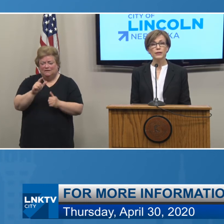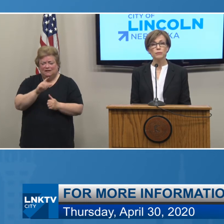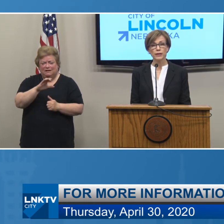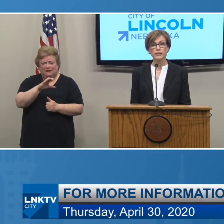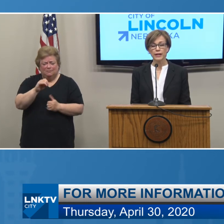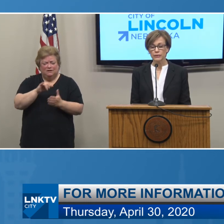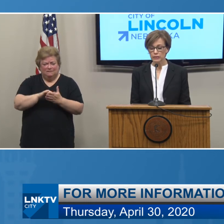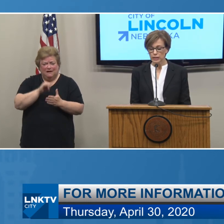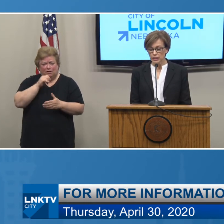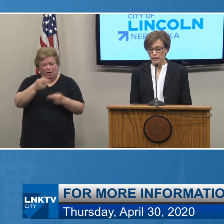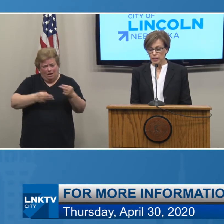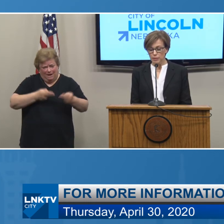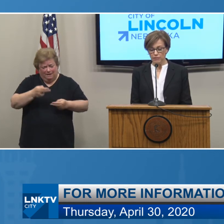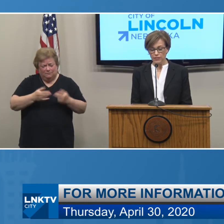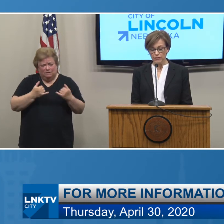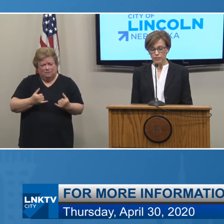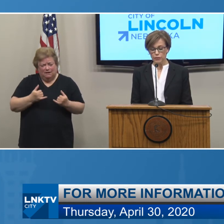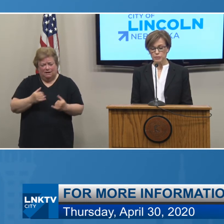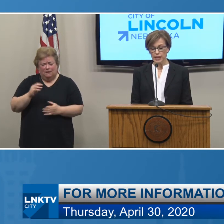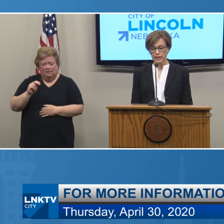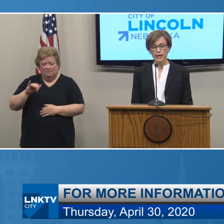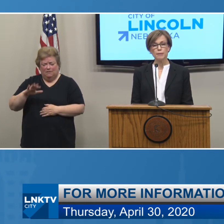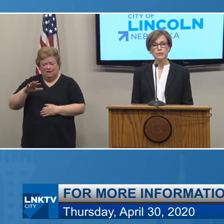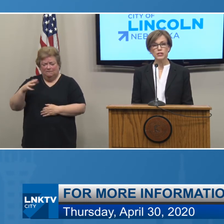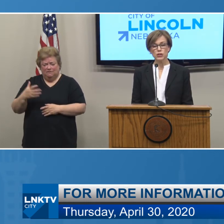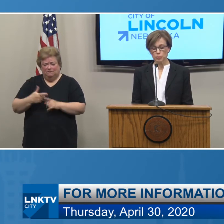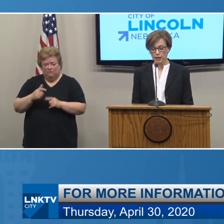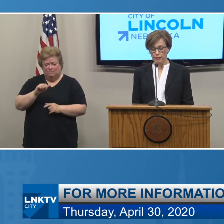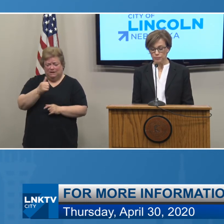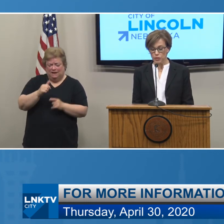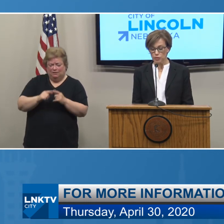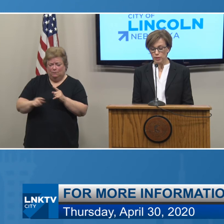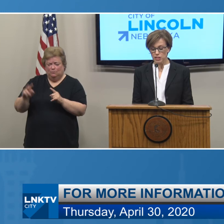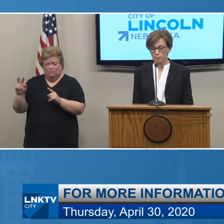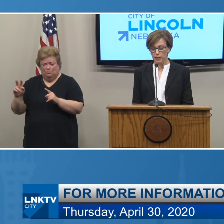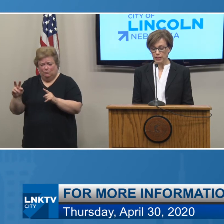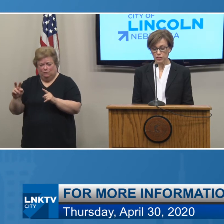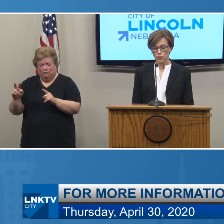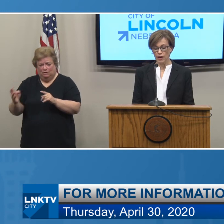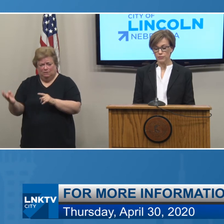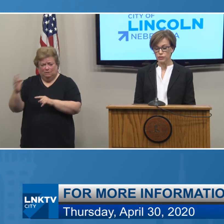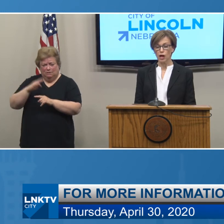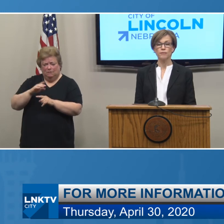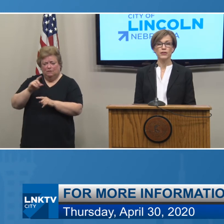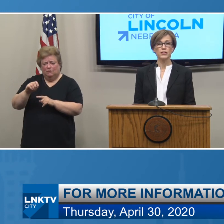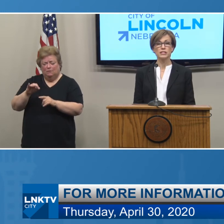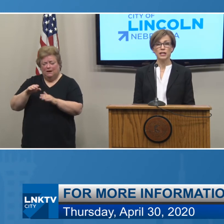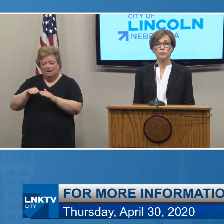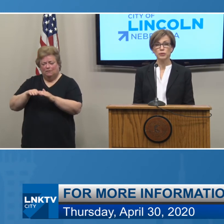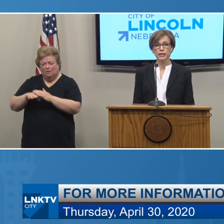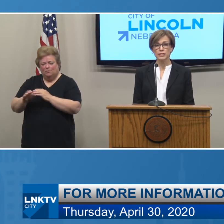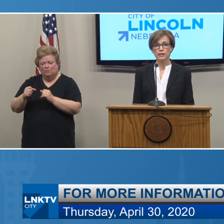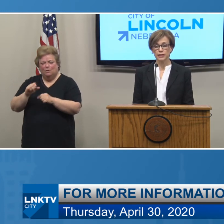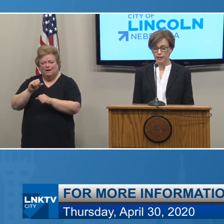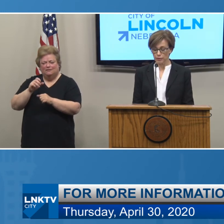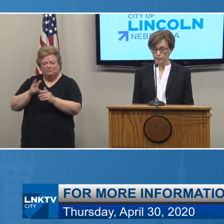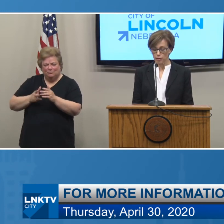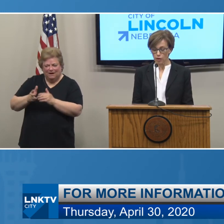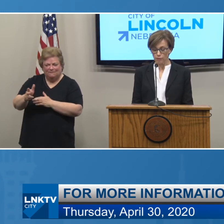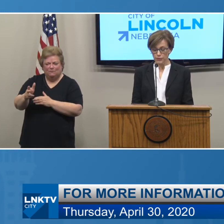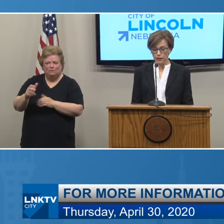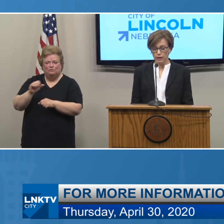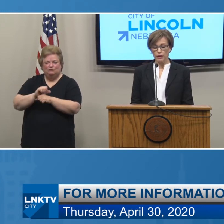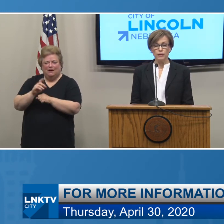are hiring right now. On May 5th, from 10 a.m. to 2 p.m., you can participate in a drive-through job fair that's taking place at